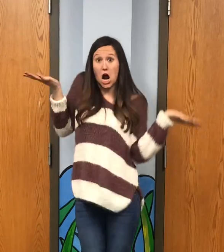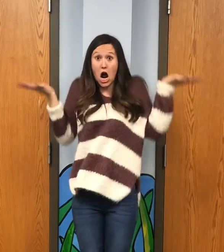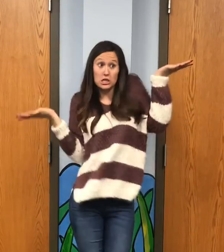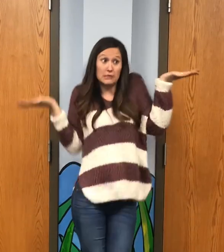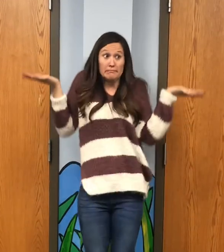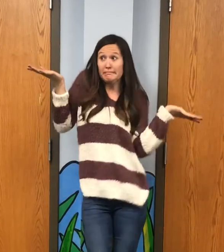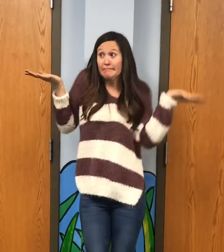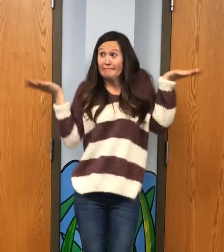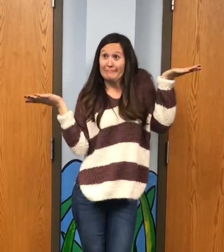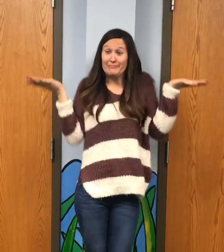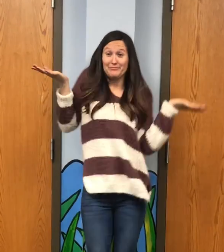frogs!